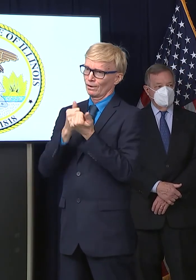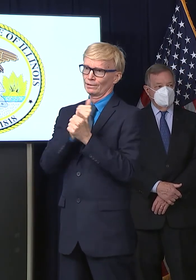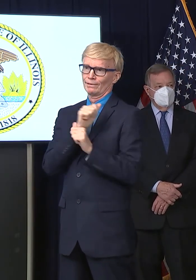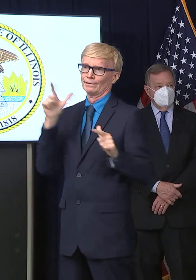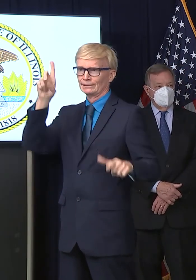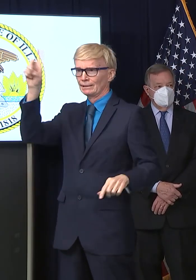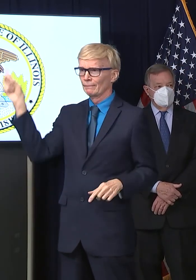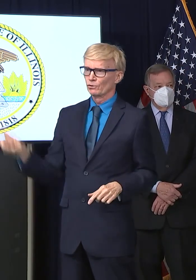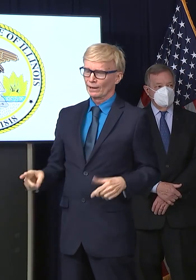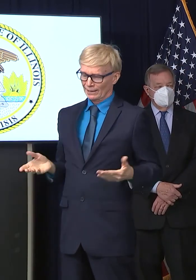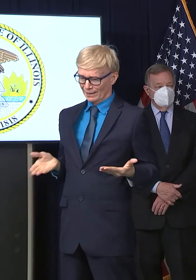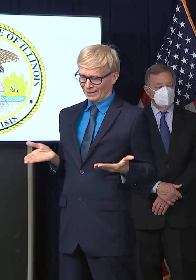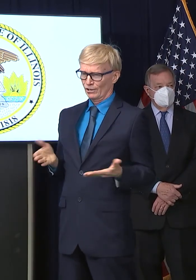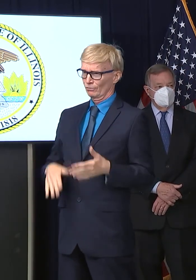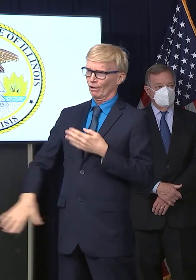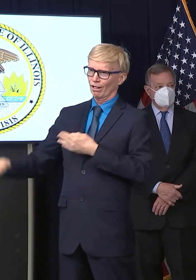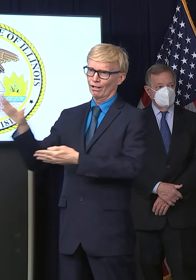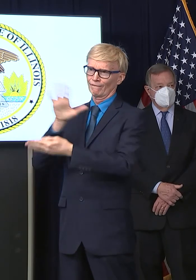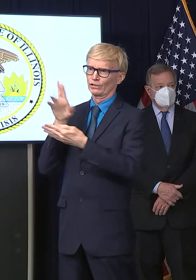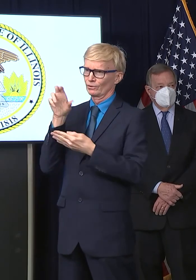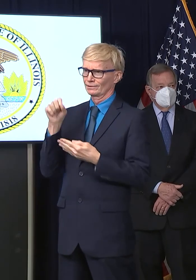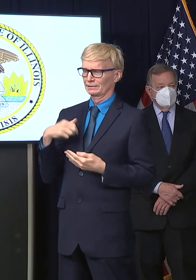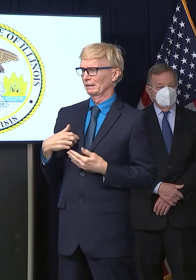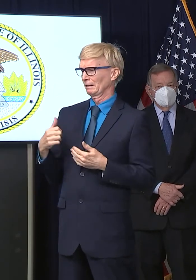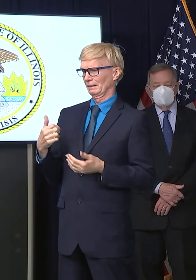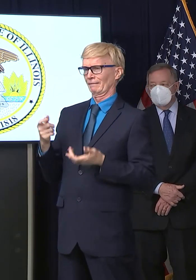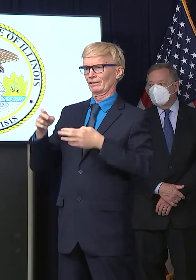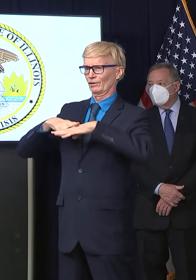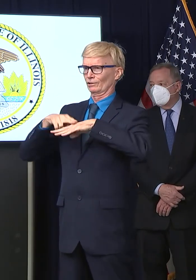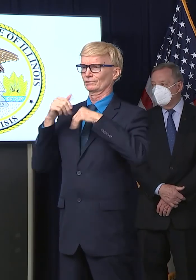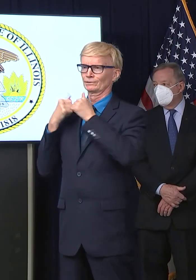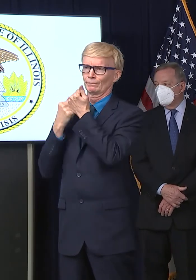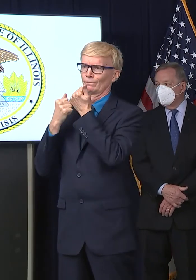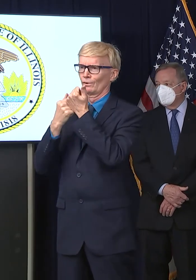Illinois. There's nothing that's going to stop me from supporting Democrats